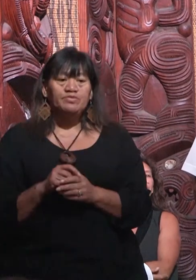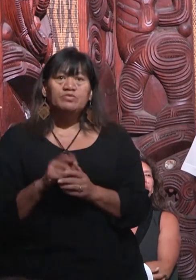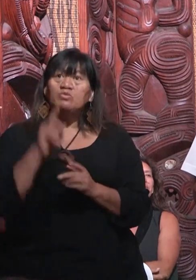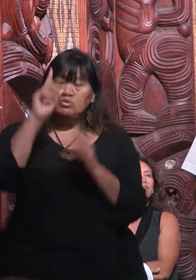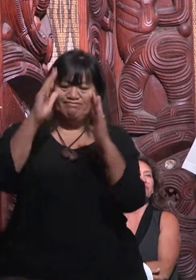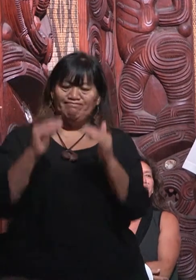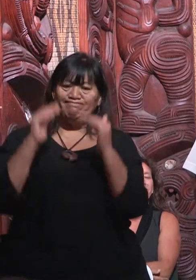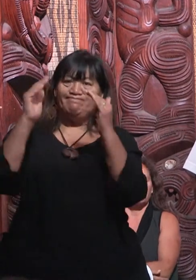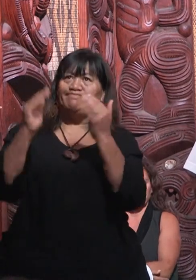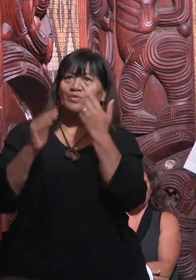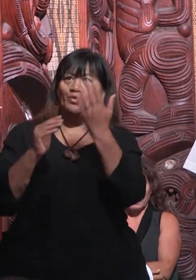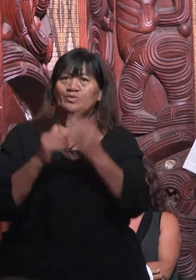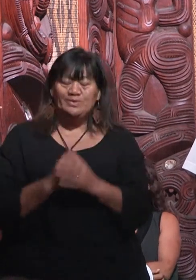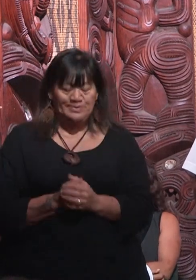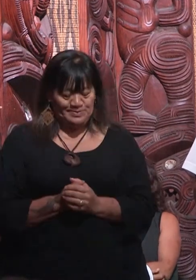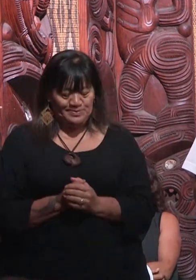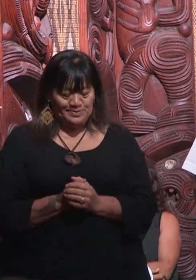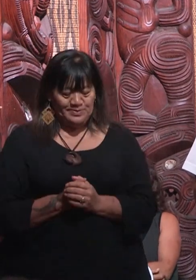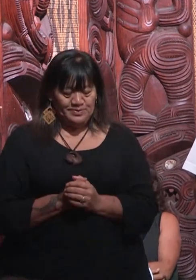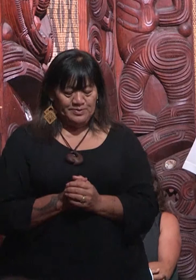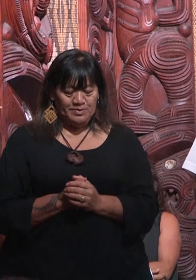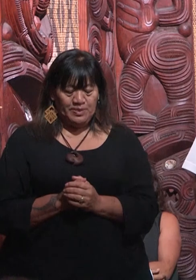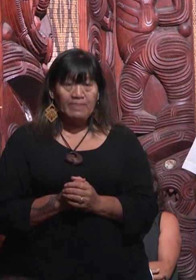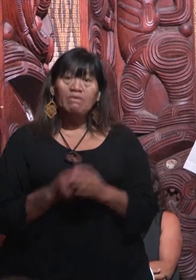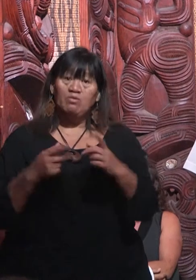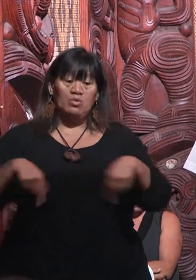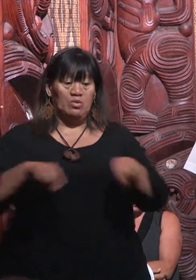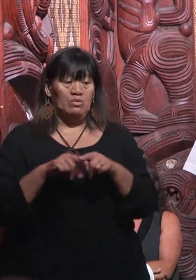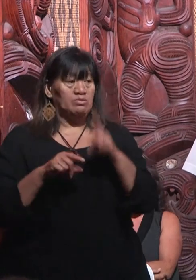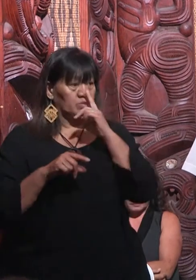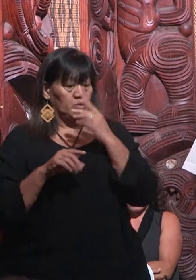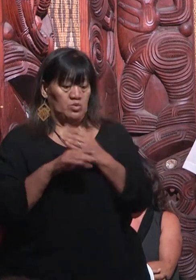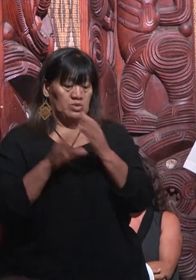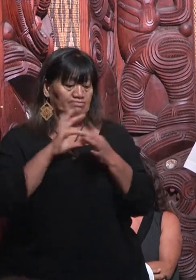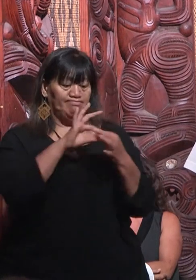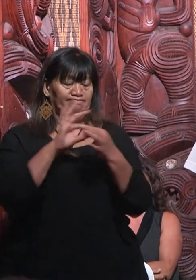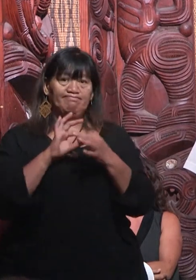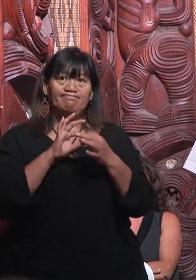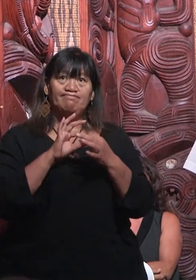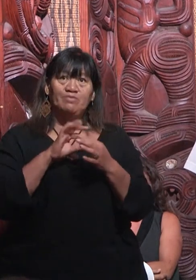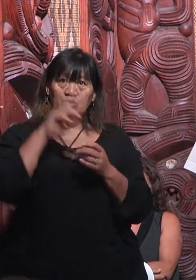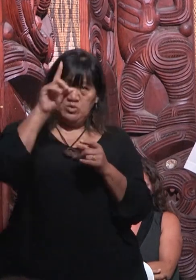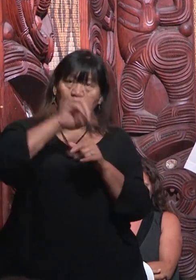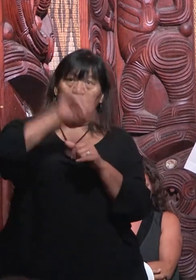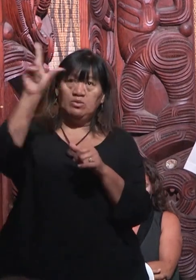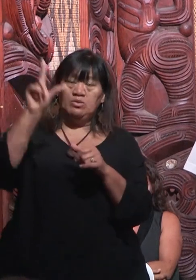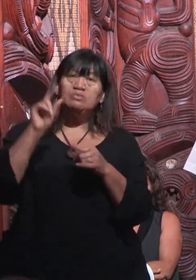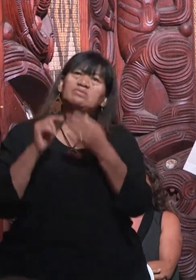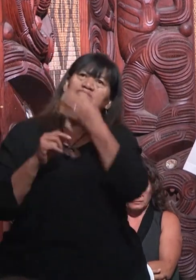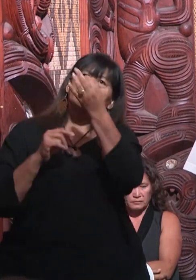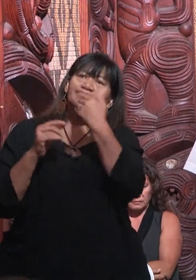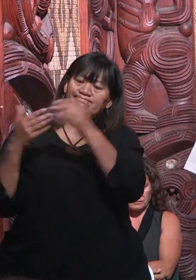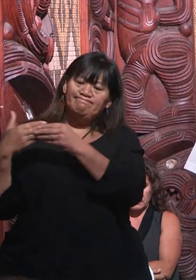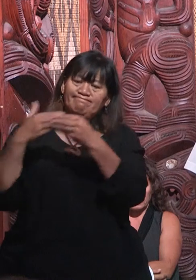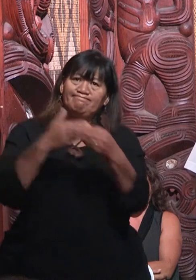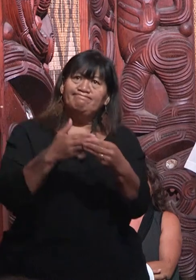tino rangatiratanga. I tēnei hikoitahitanga o ngā iwi. Ka arahina